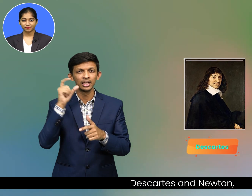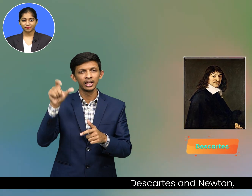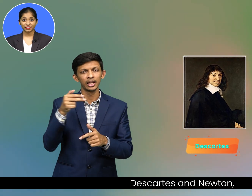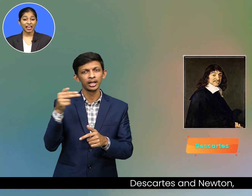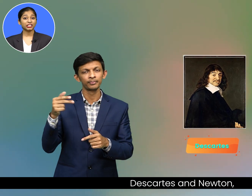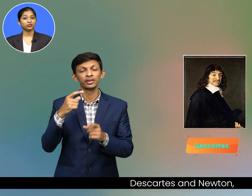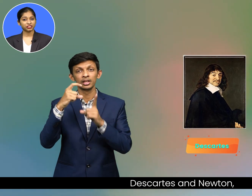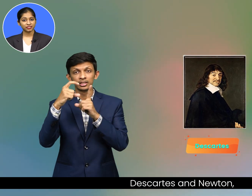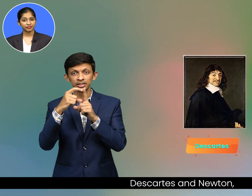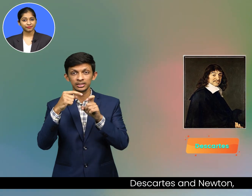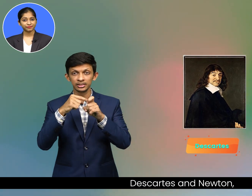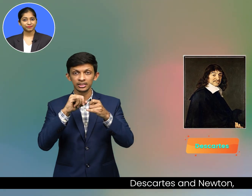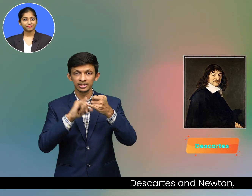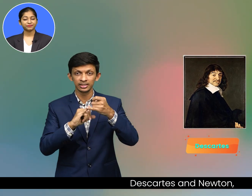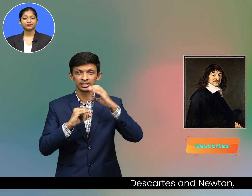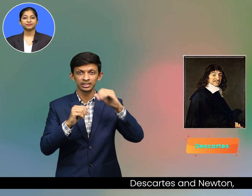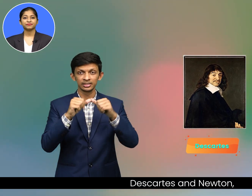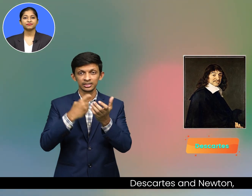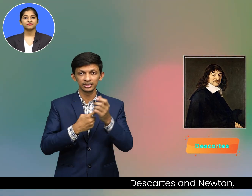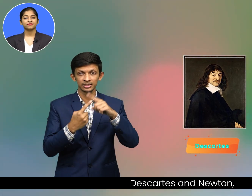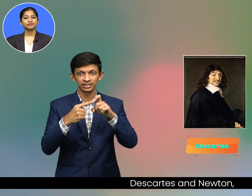Descartes, and Newton